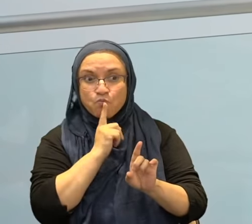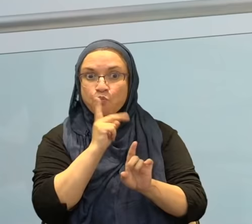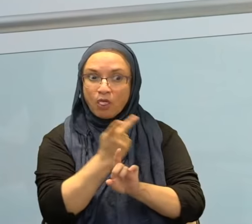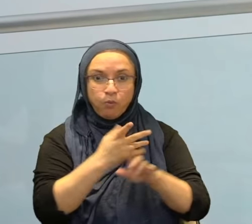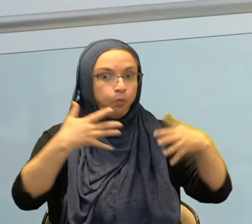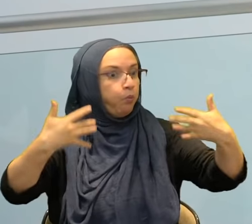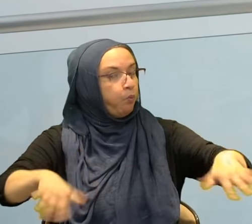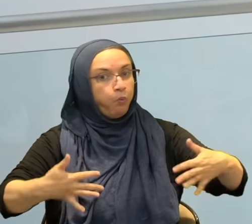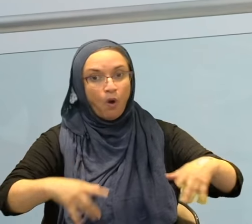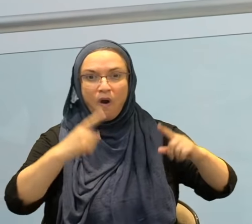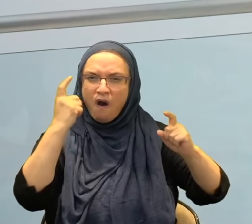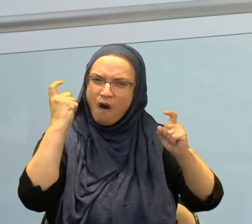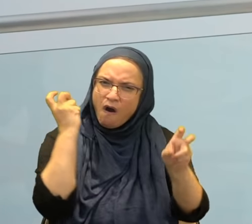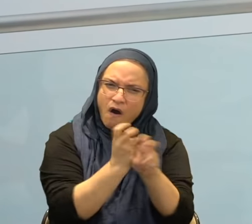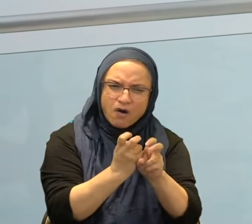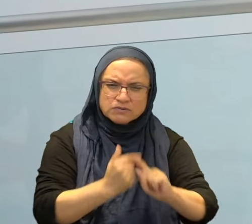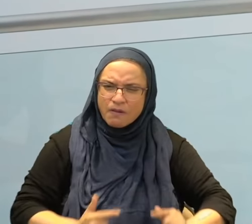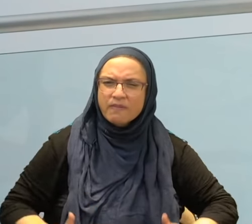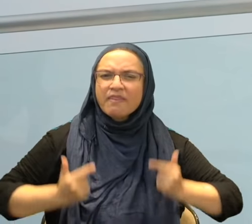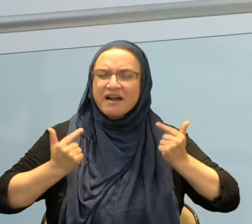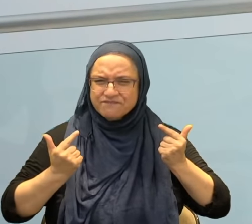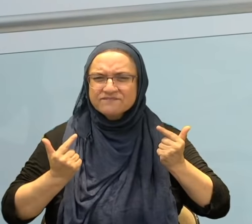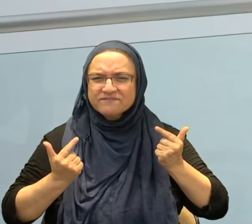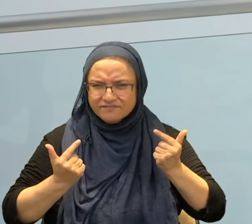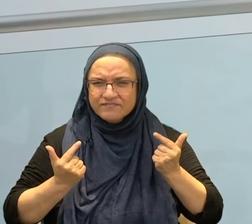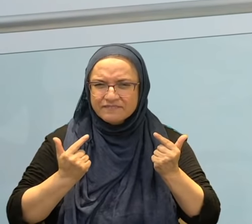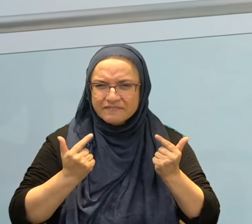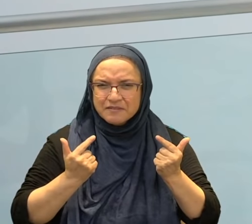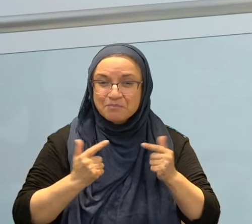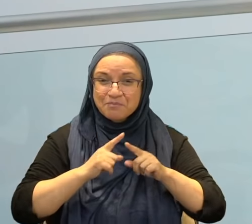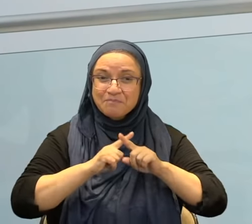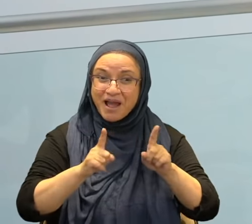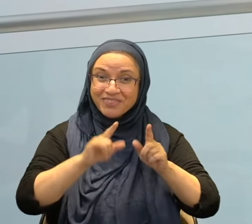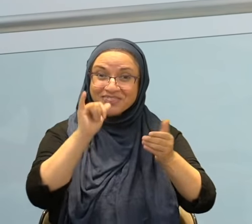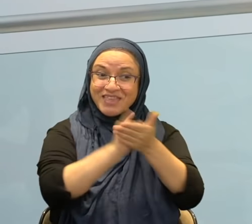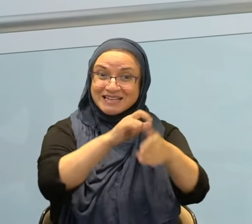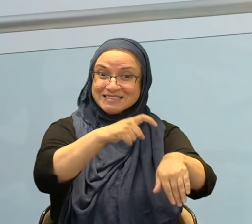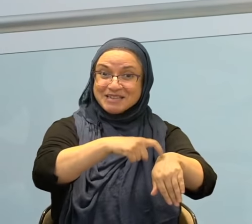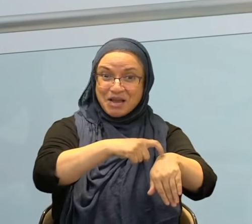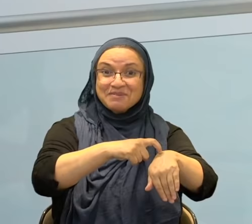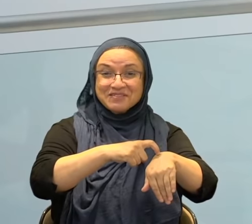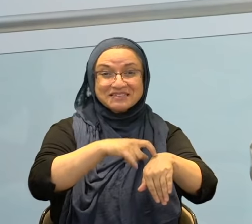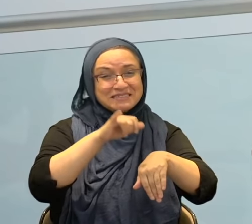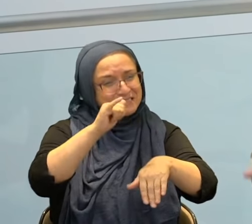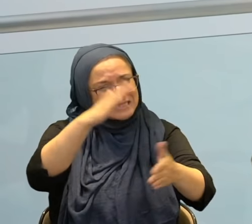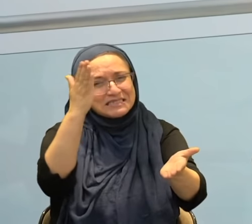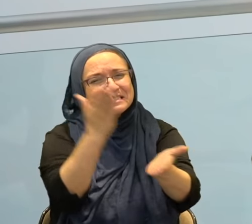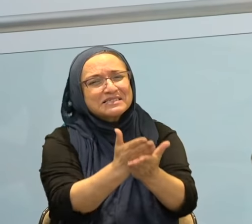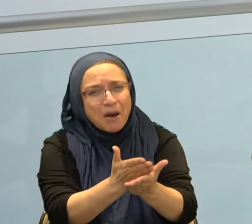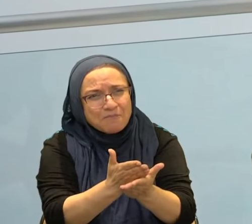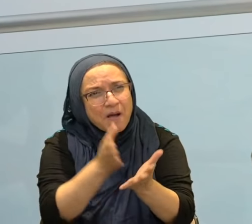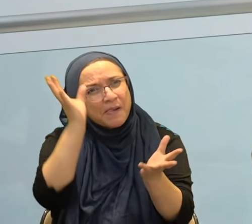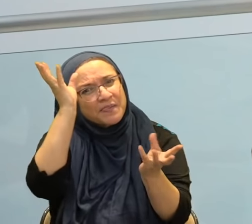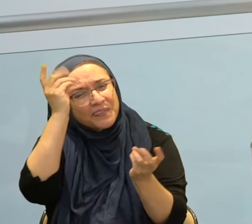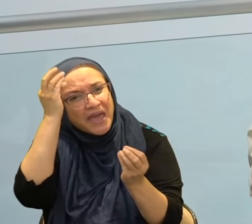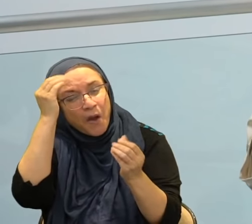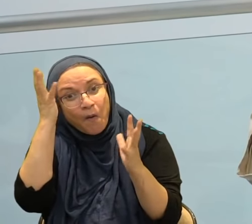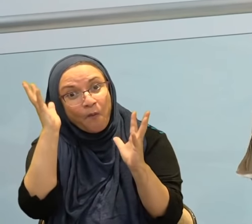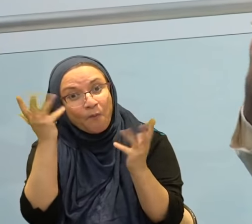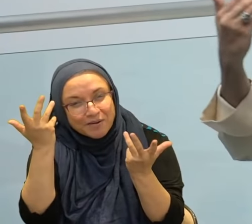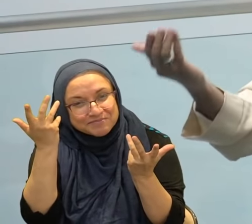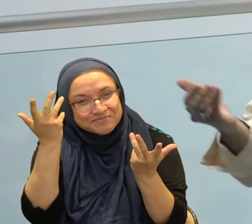rethink. You're in this place where you can re-evaluate, reassess, and then get back somewhere